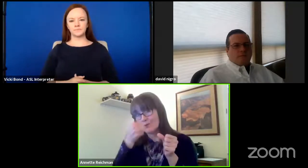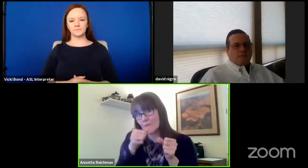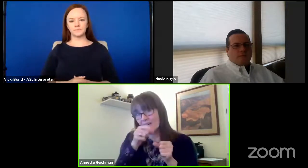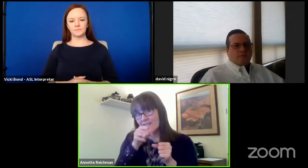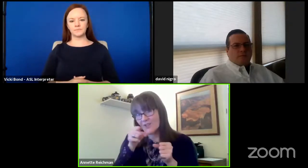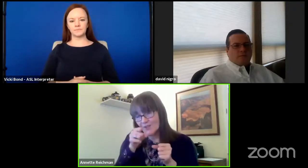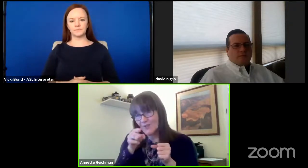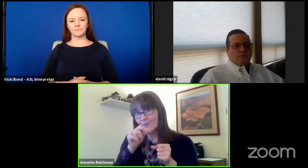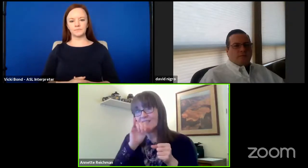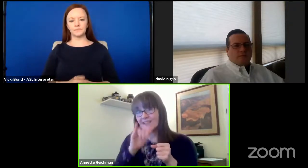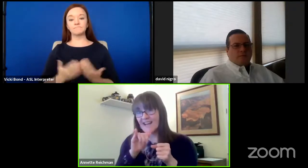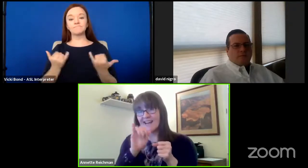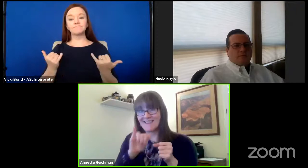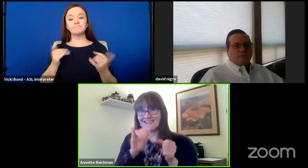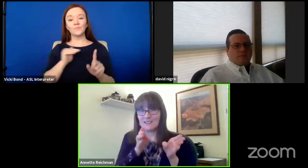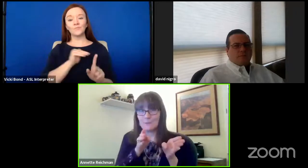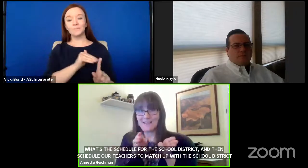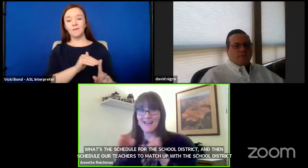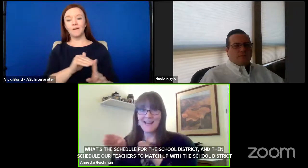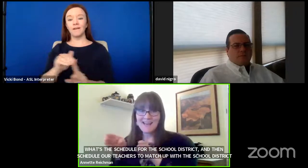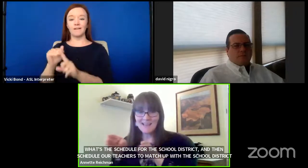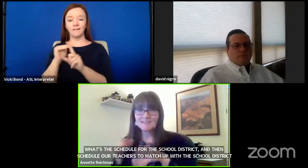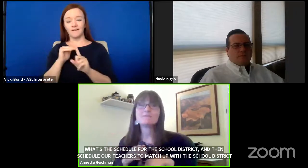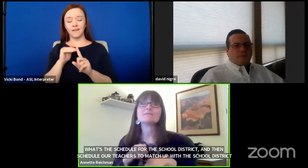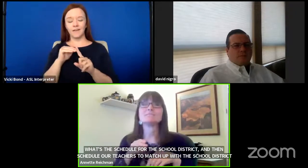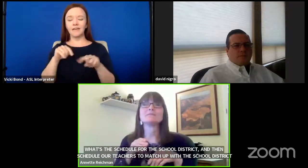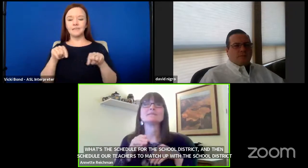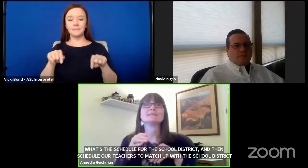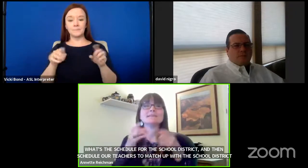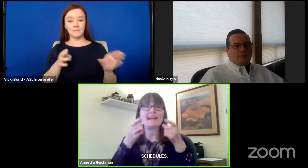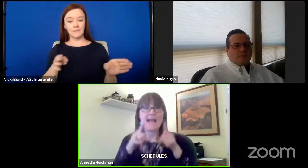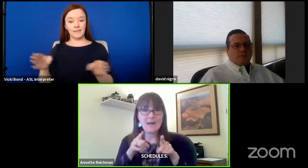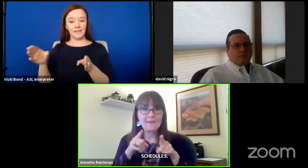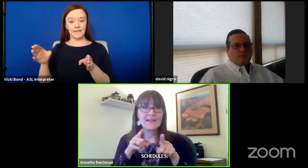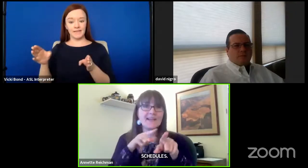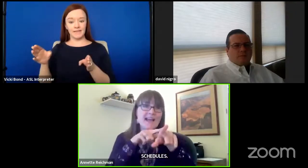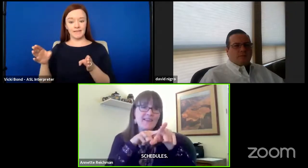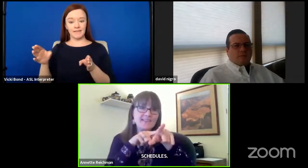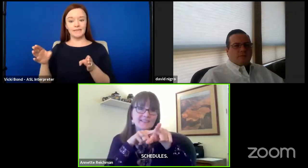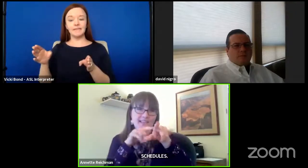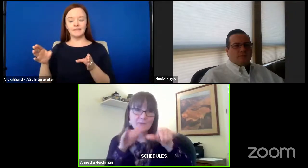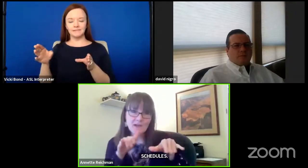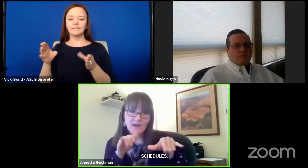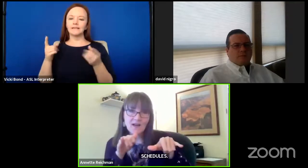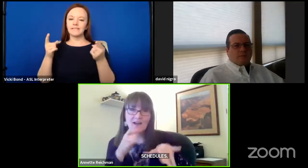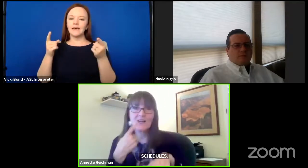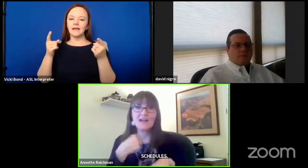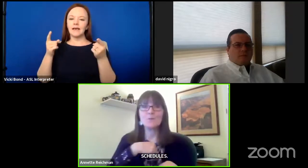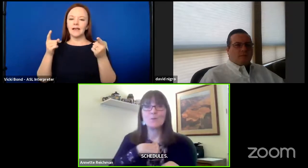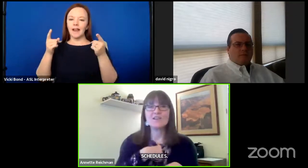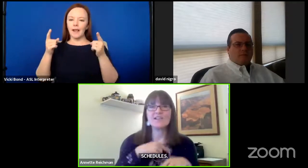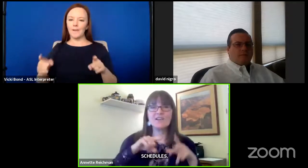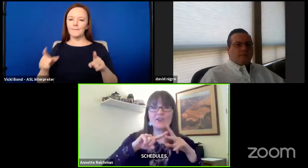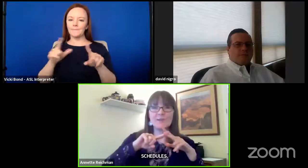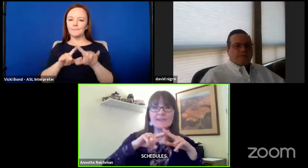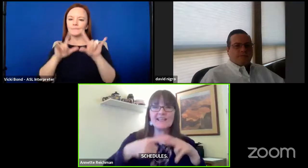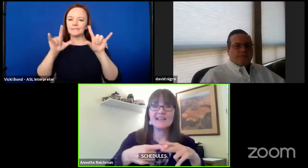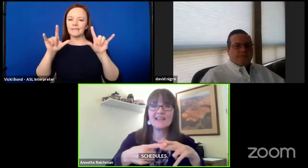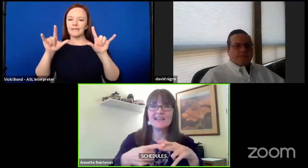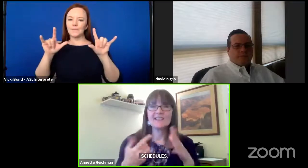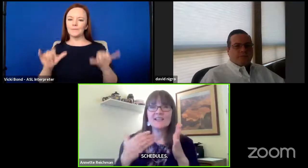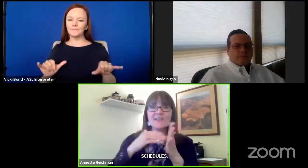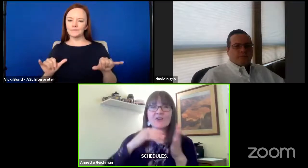And I want to remind you that this planning is happening at the same time we